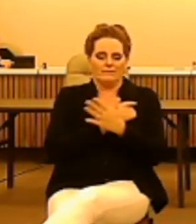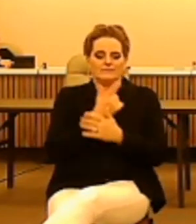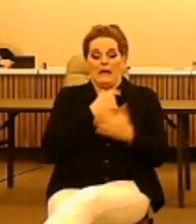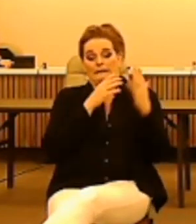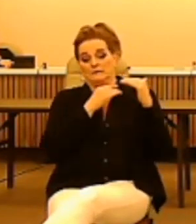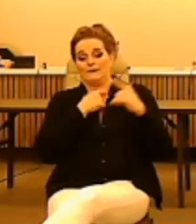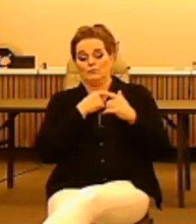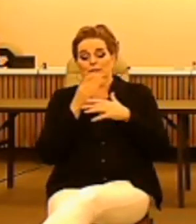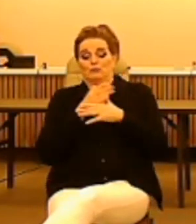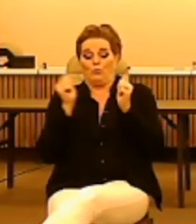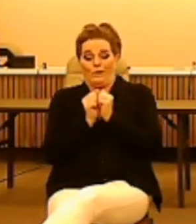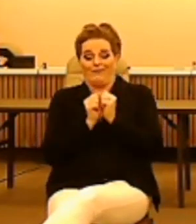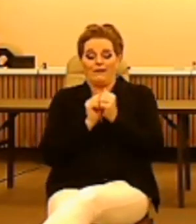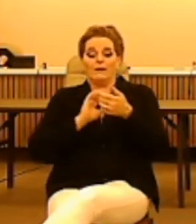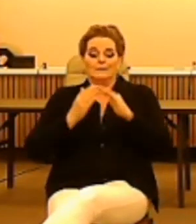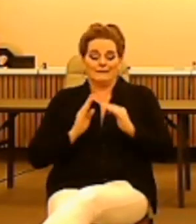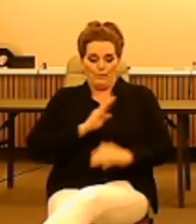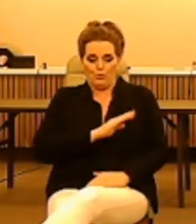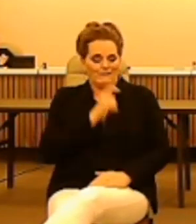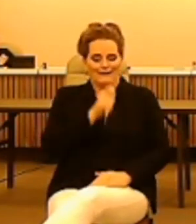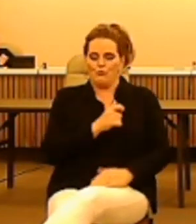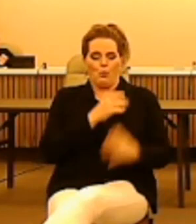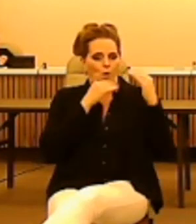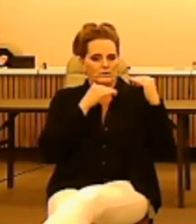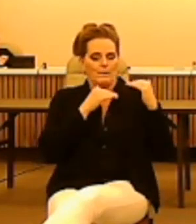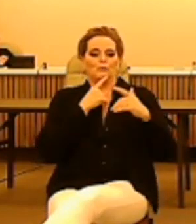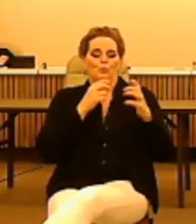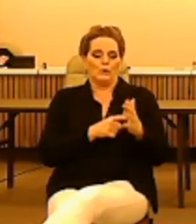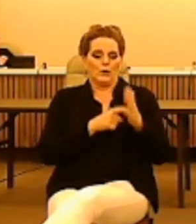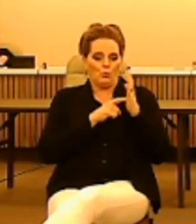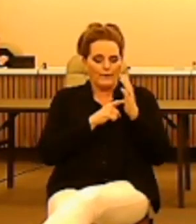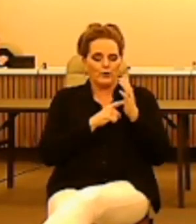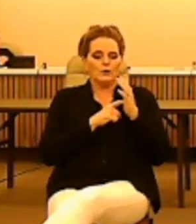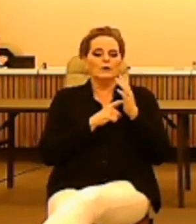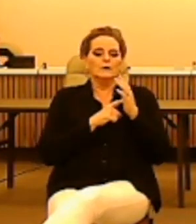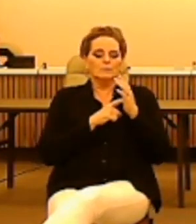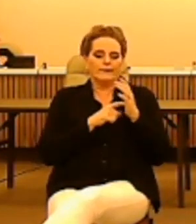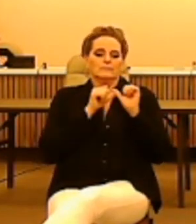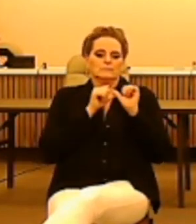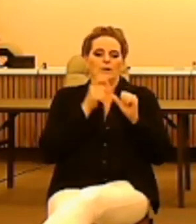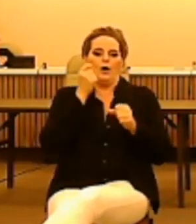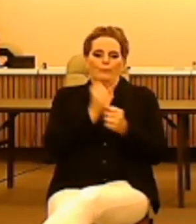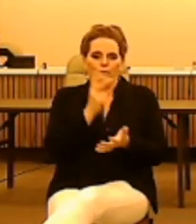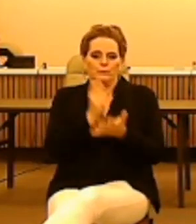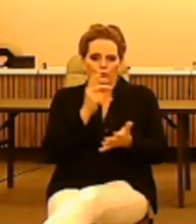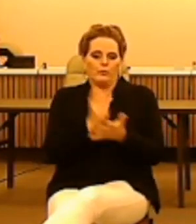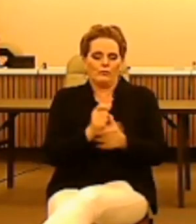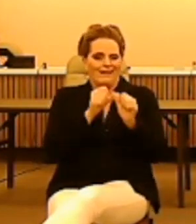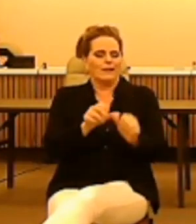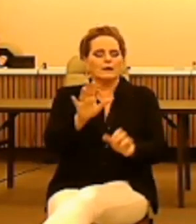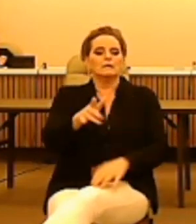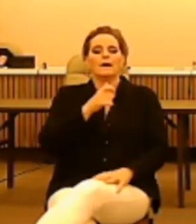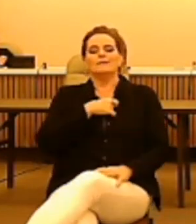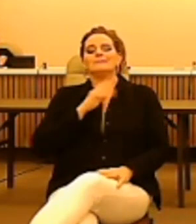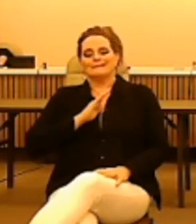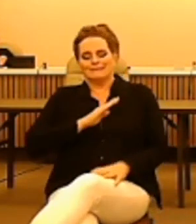town board. I don't expect it to require it to be constantly approved by the town board. But that way the town